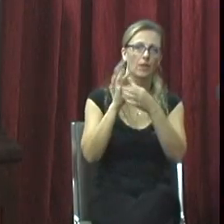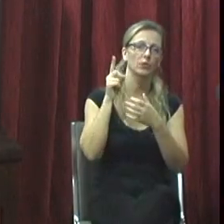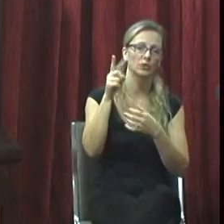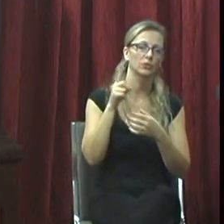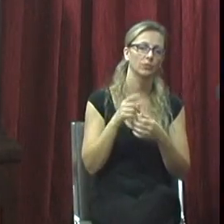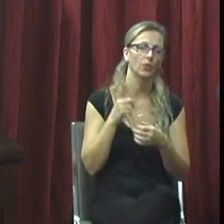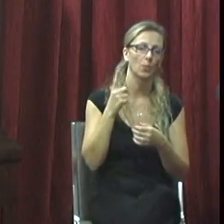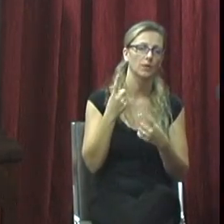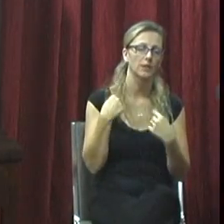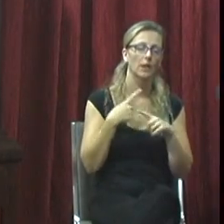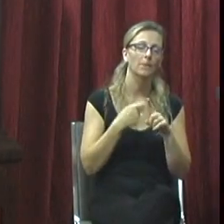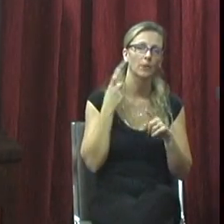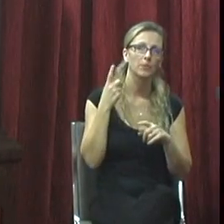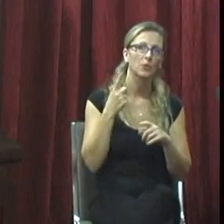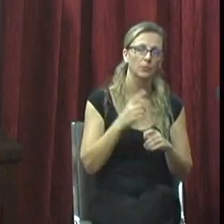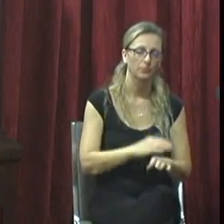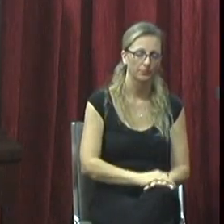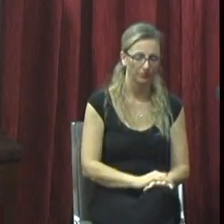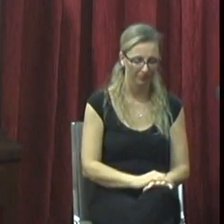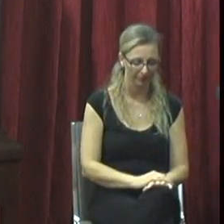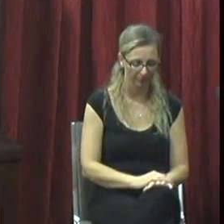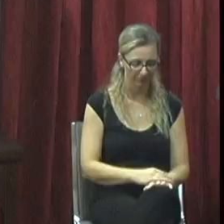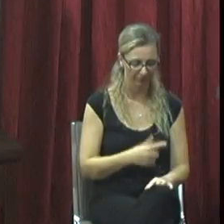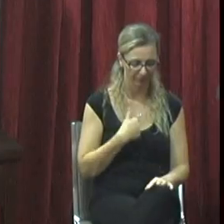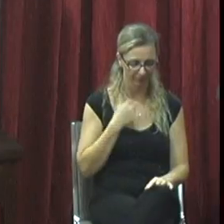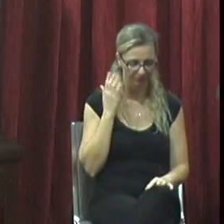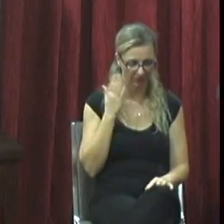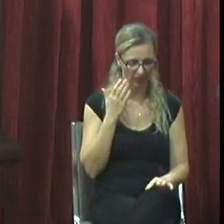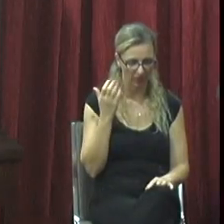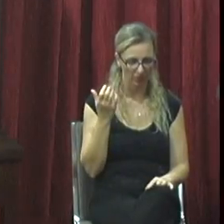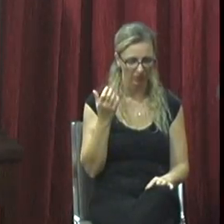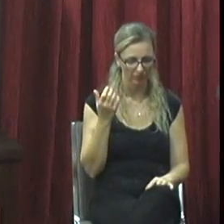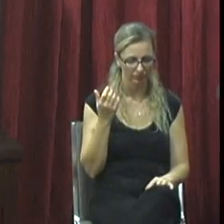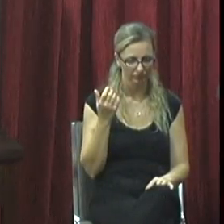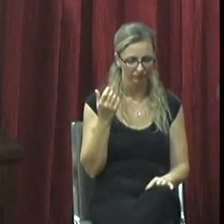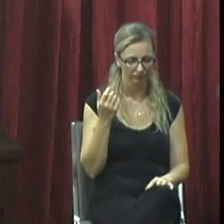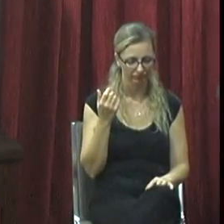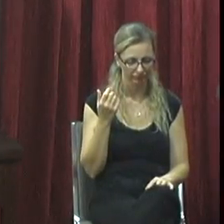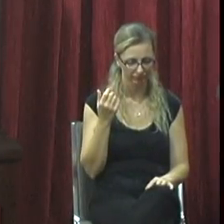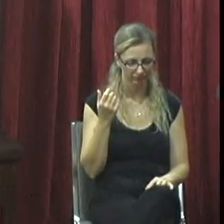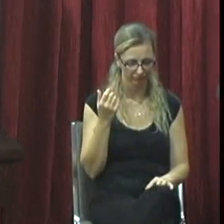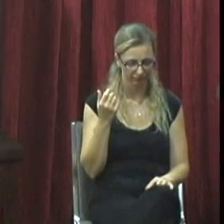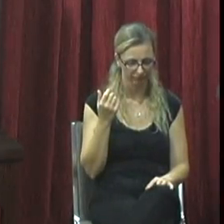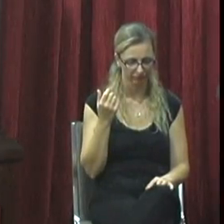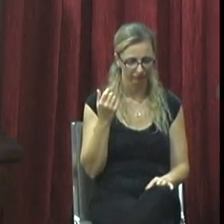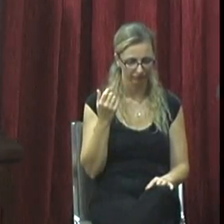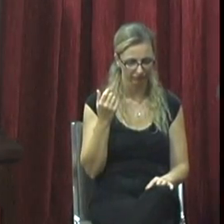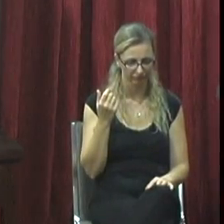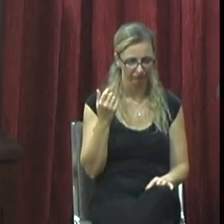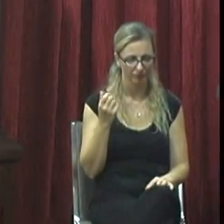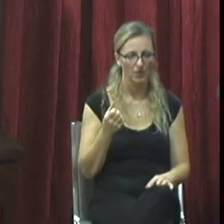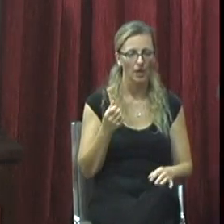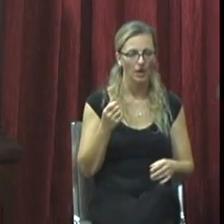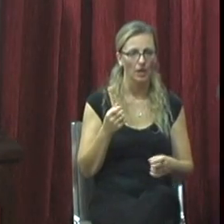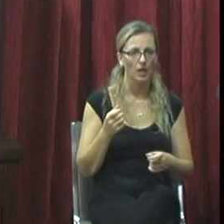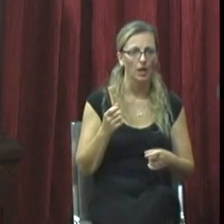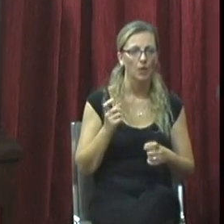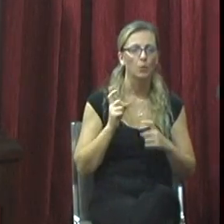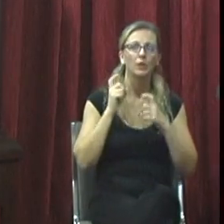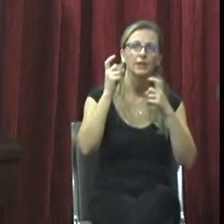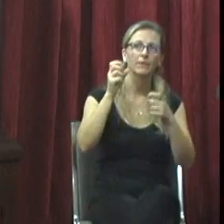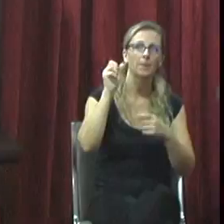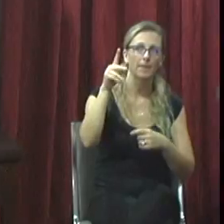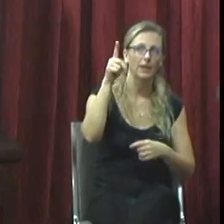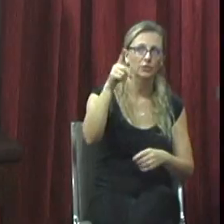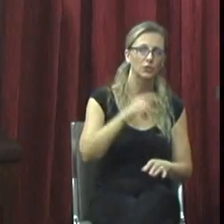ones that come from you, Father. I'll hold them before you. I'm not going to hold on to them, I'm going to put them before you, Lord. Give them